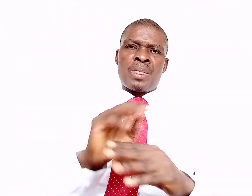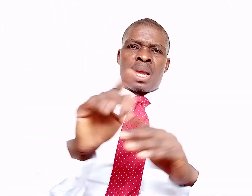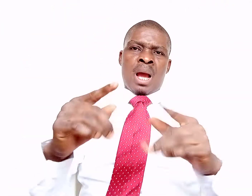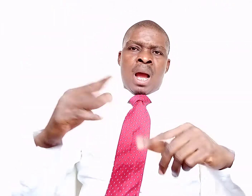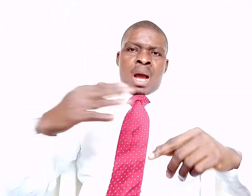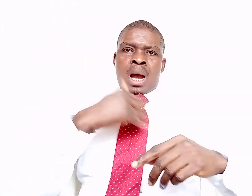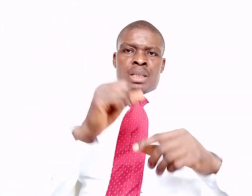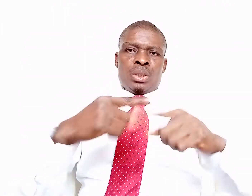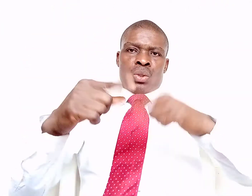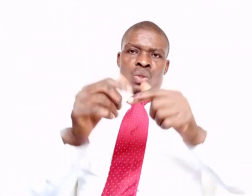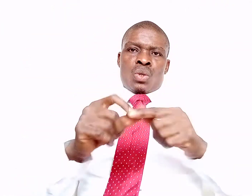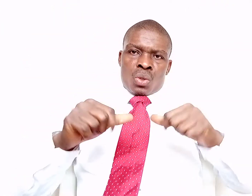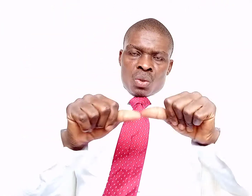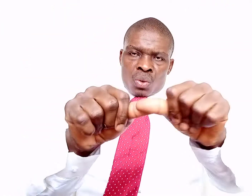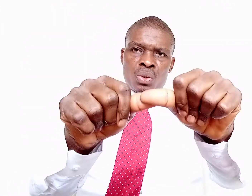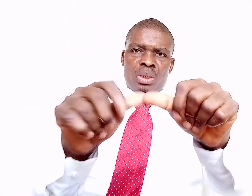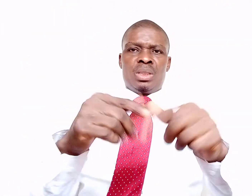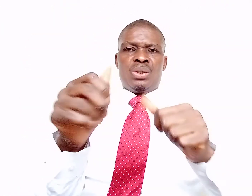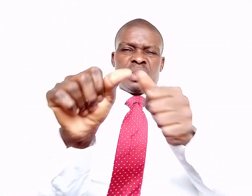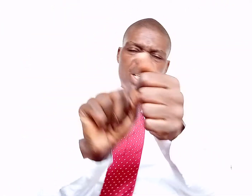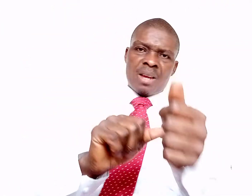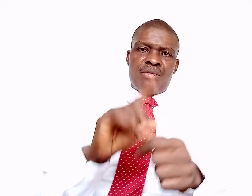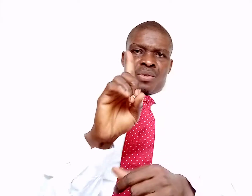further in, you notice everyone is watching match.